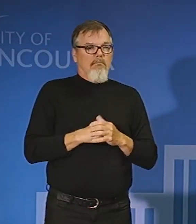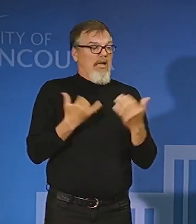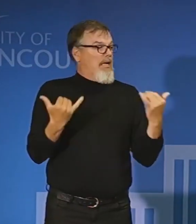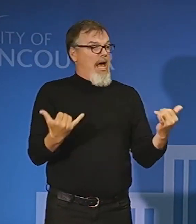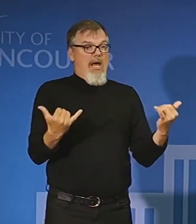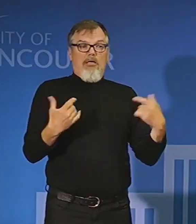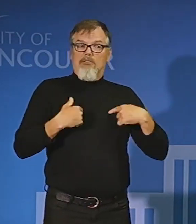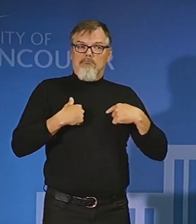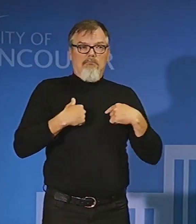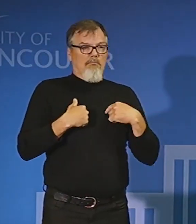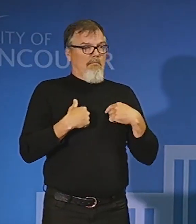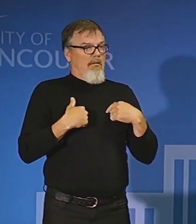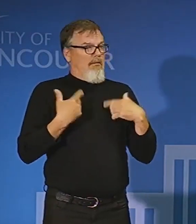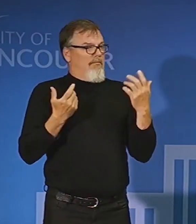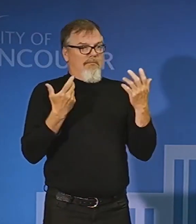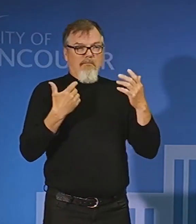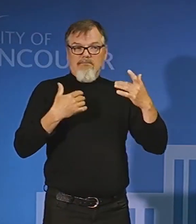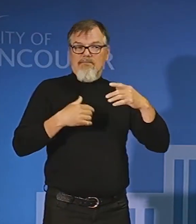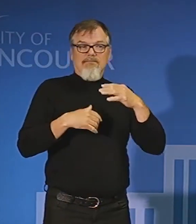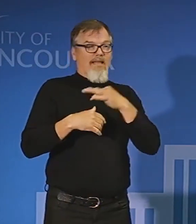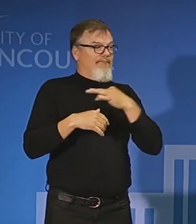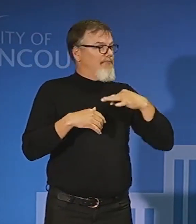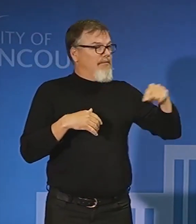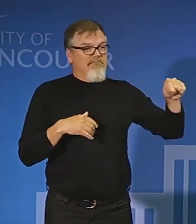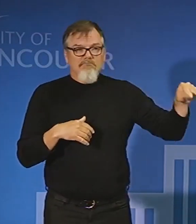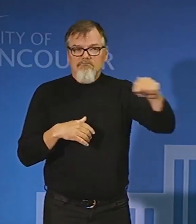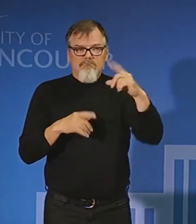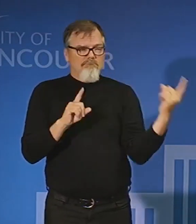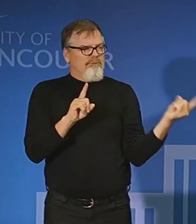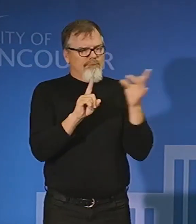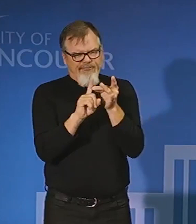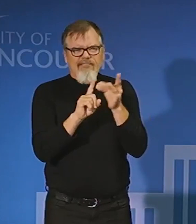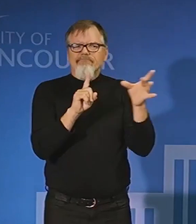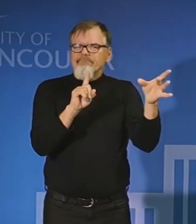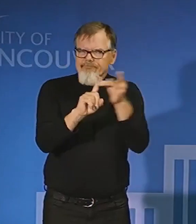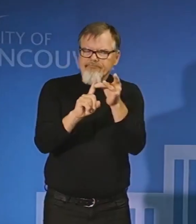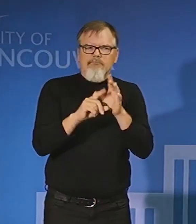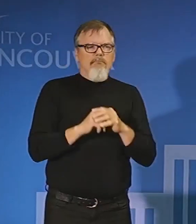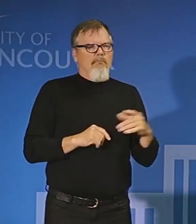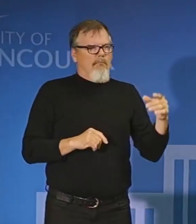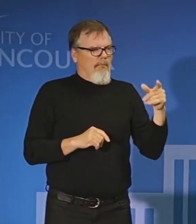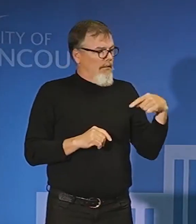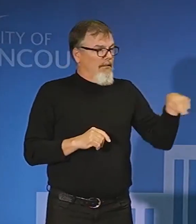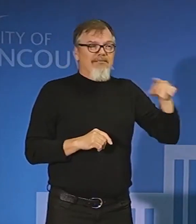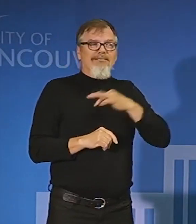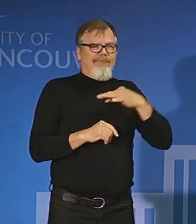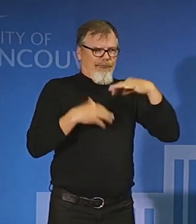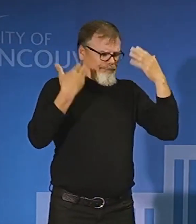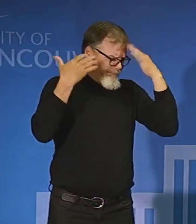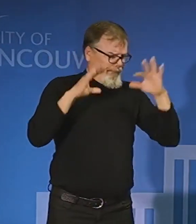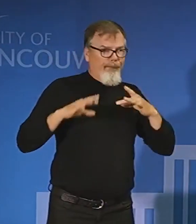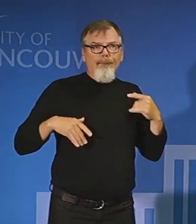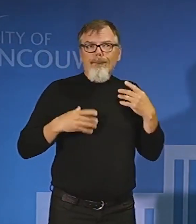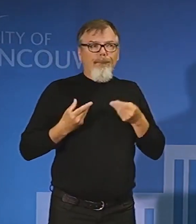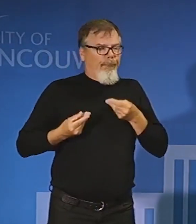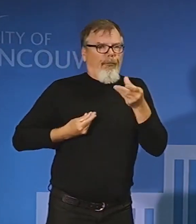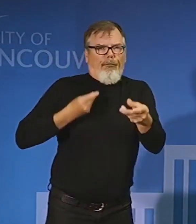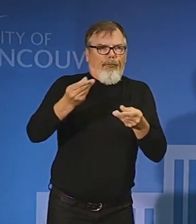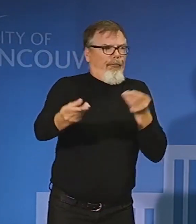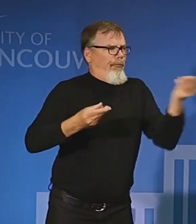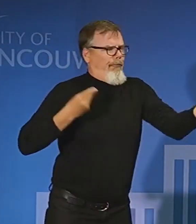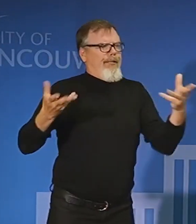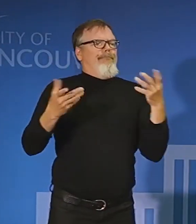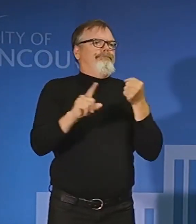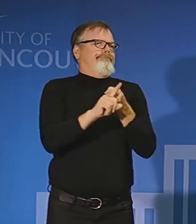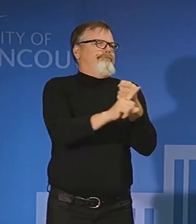brought in, often from staff, many who didn't realize that they were infected. We have a rapid response team when we do have an outbreak in a facility